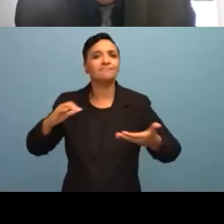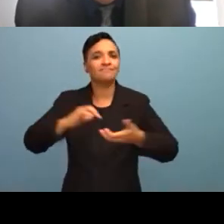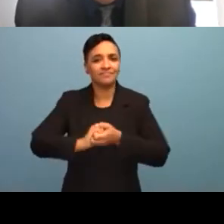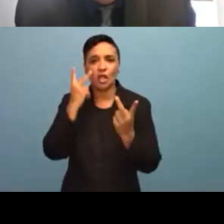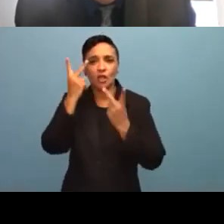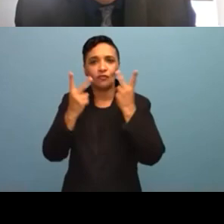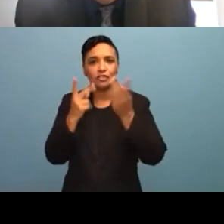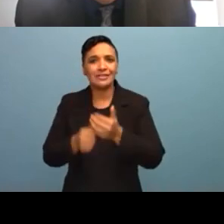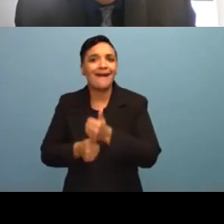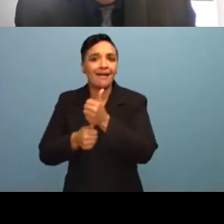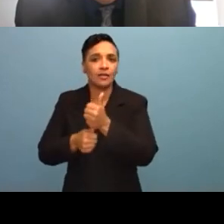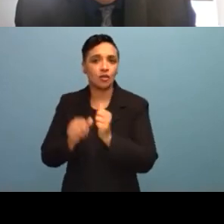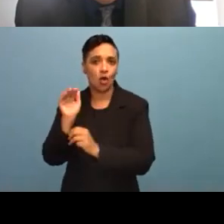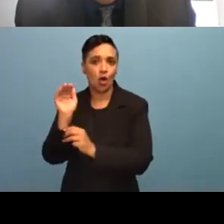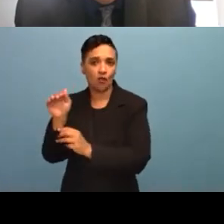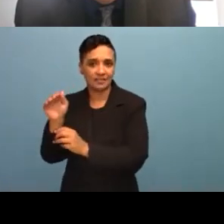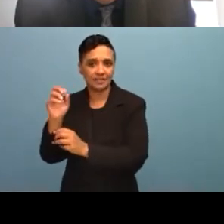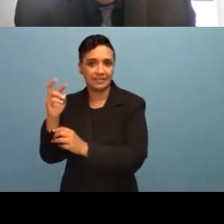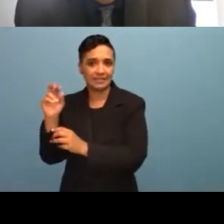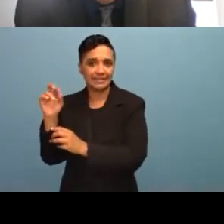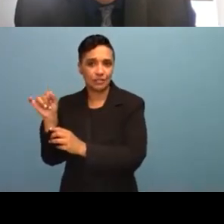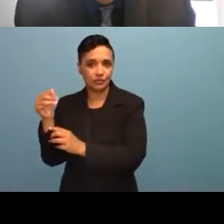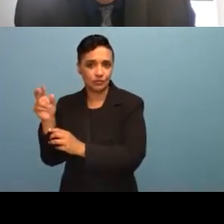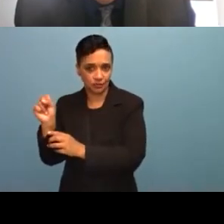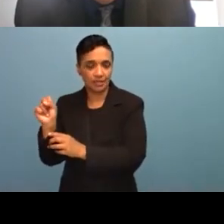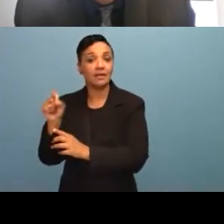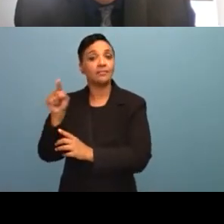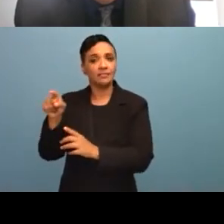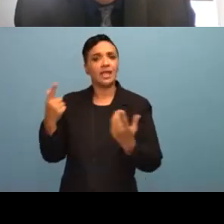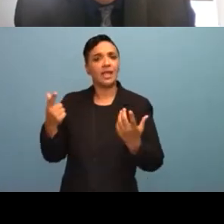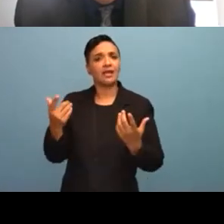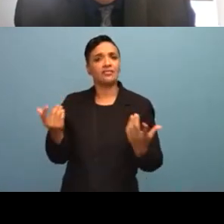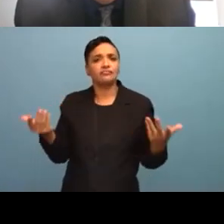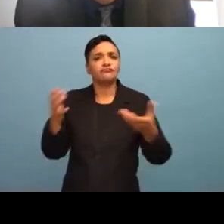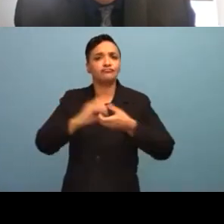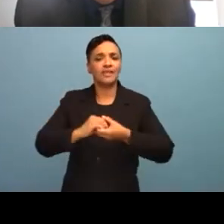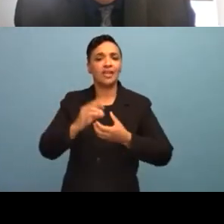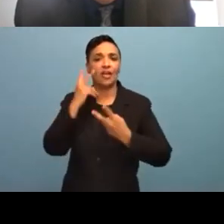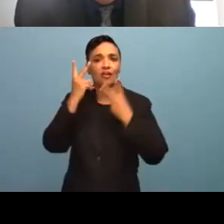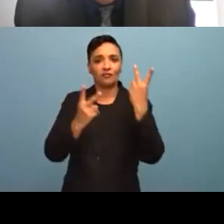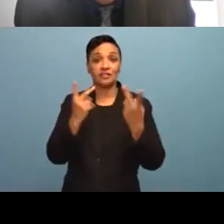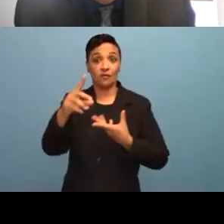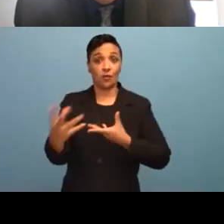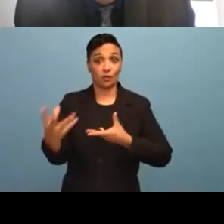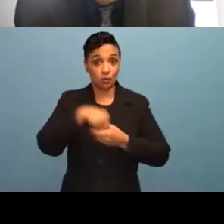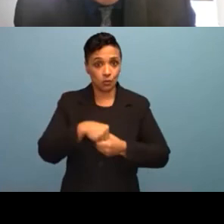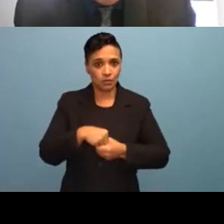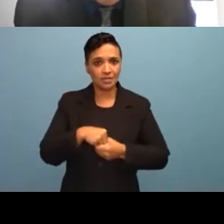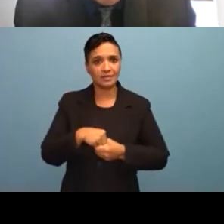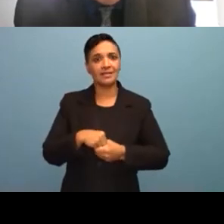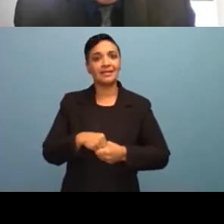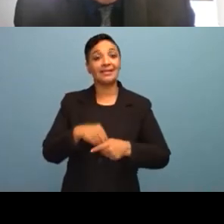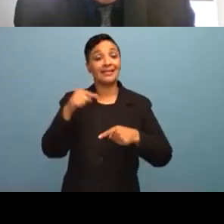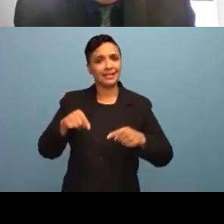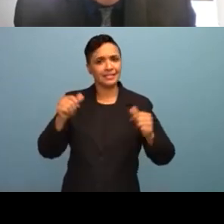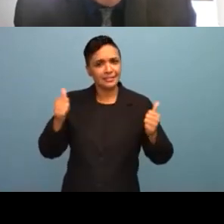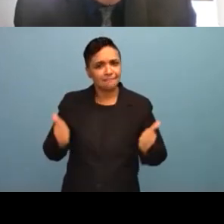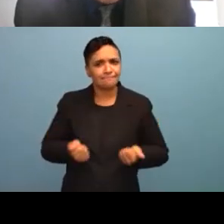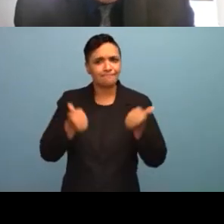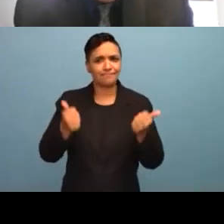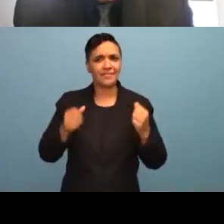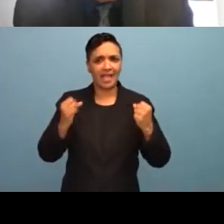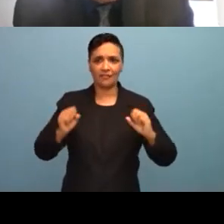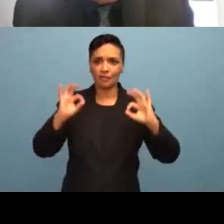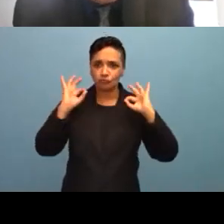specialized NGO in vision services, and it's called Vision for Inclusion. And it's a really great project because we're piloting a comprehensive model with